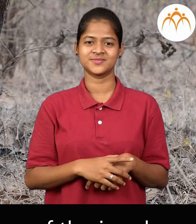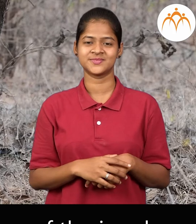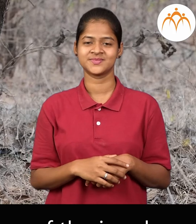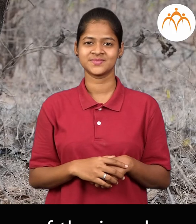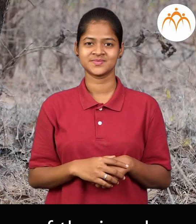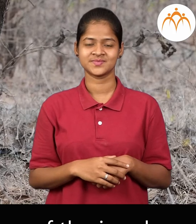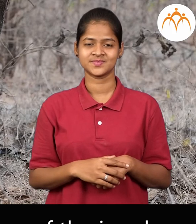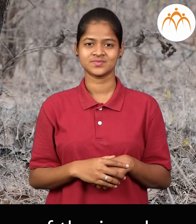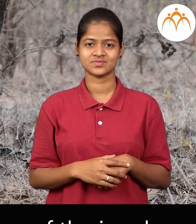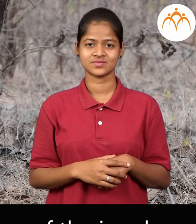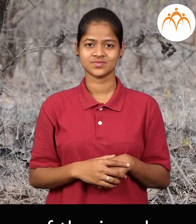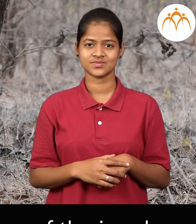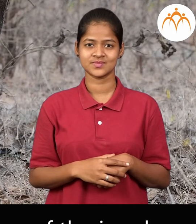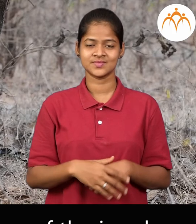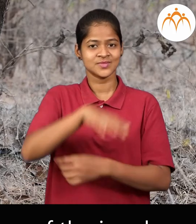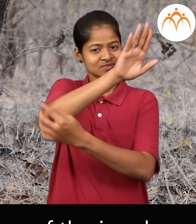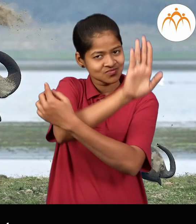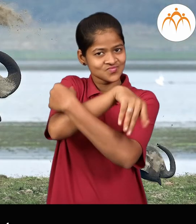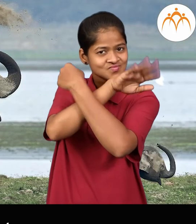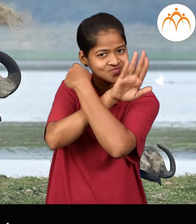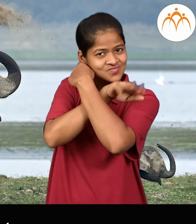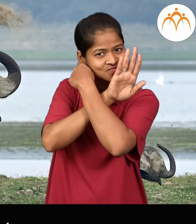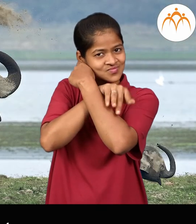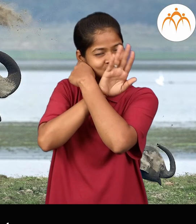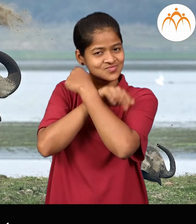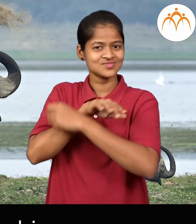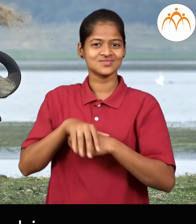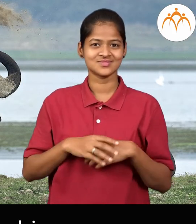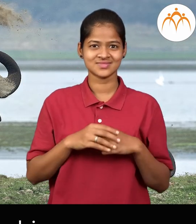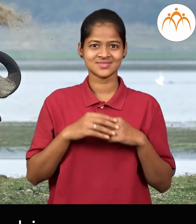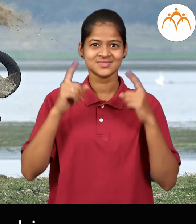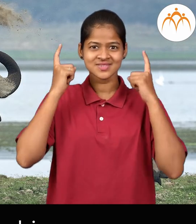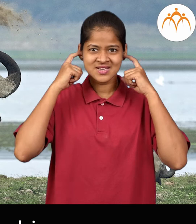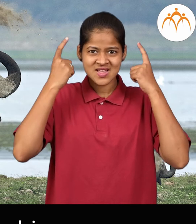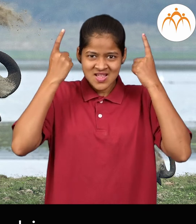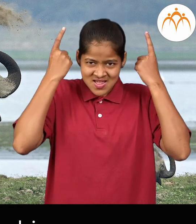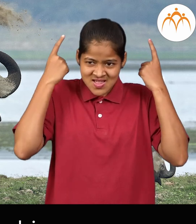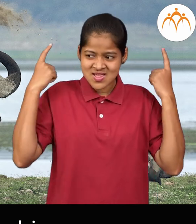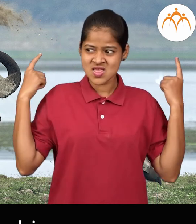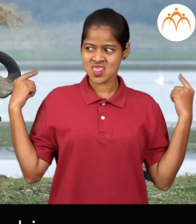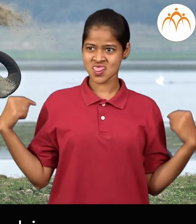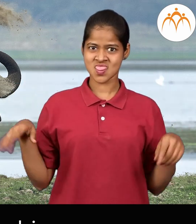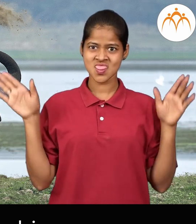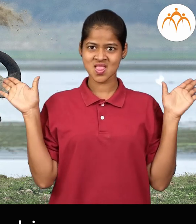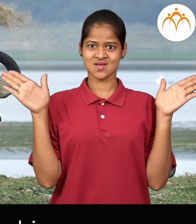Eagle. Elephant. Elephant has very big ears.